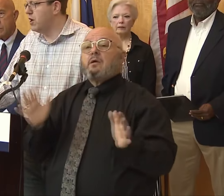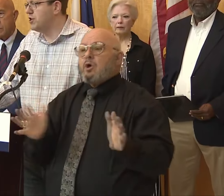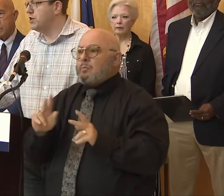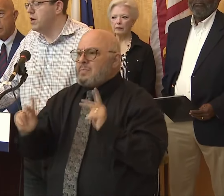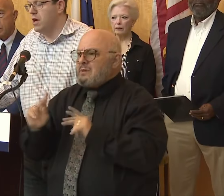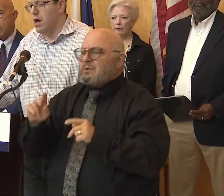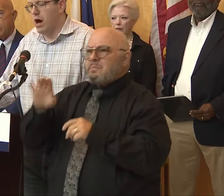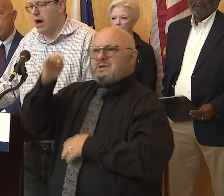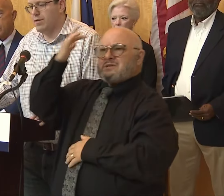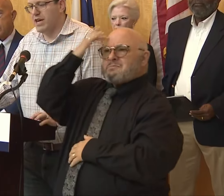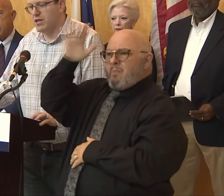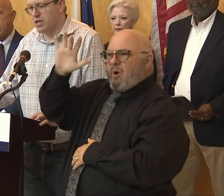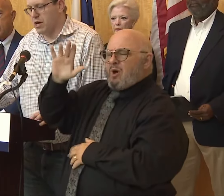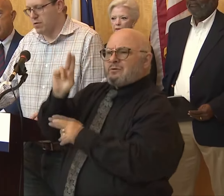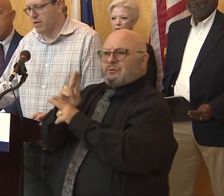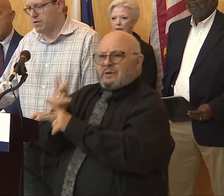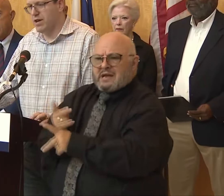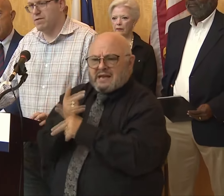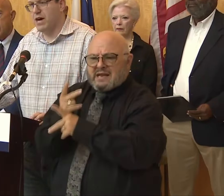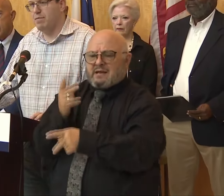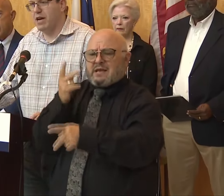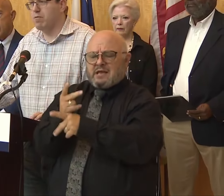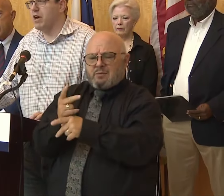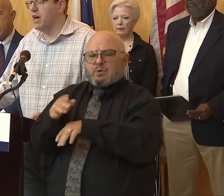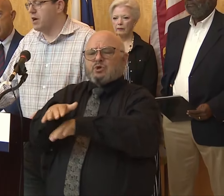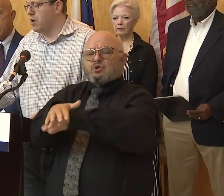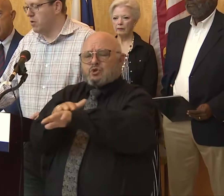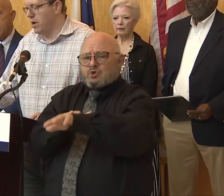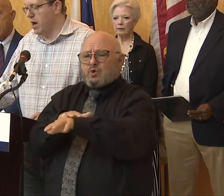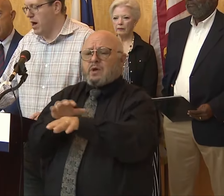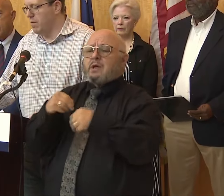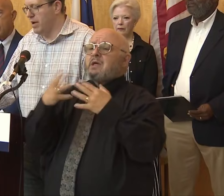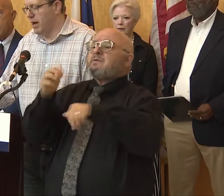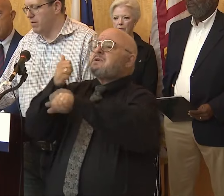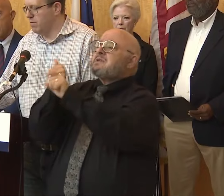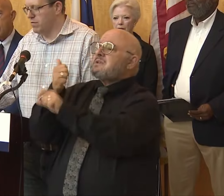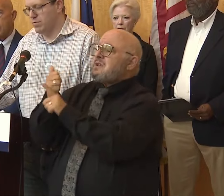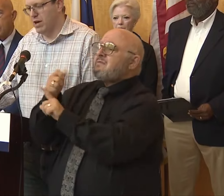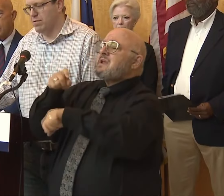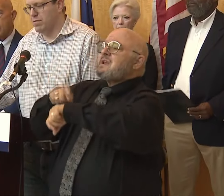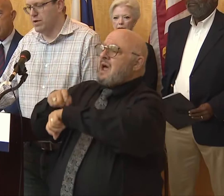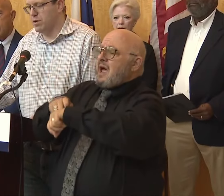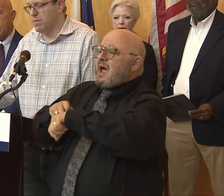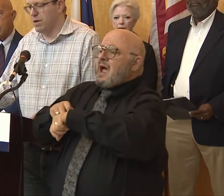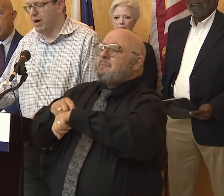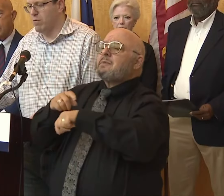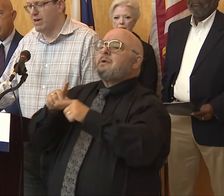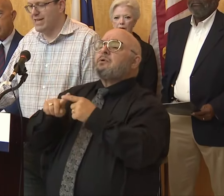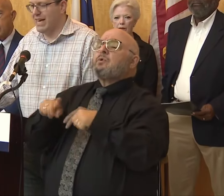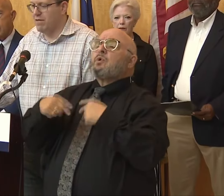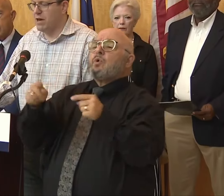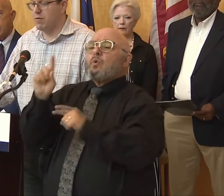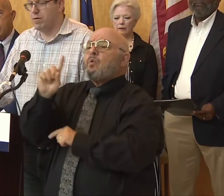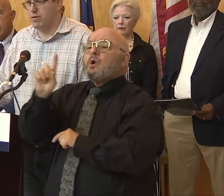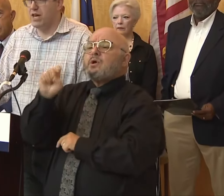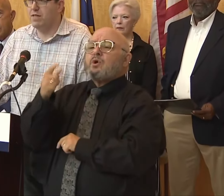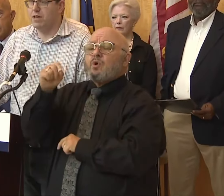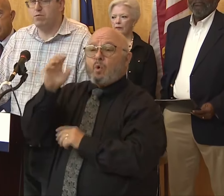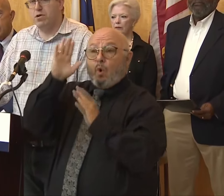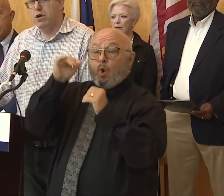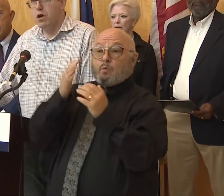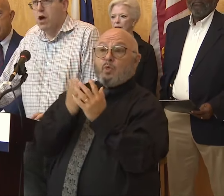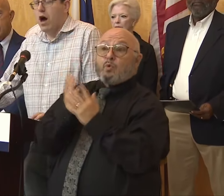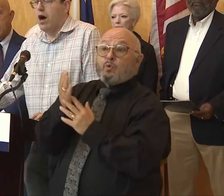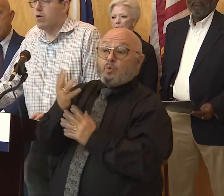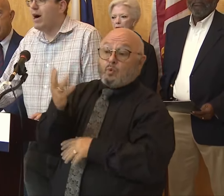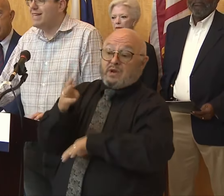use caution. Take it slow, give yourself time to get where you got to go, and we'll get through this hopefully by Wednesday evening or Thursday. Things